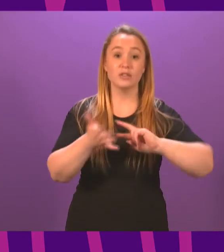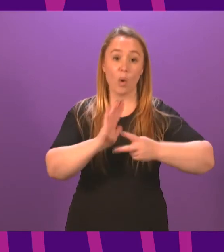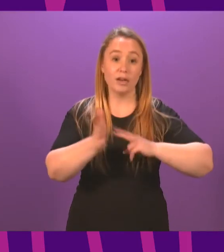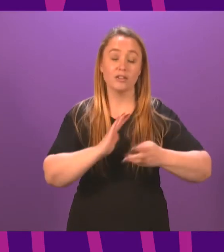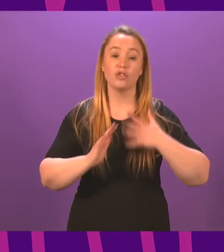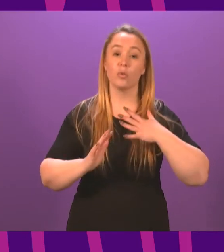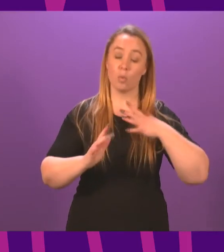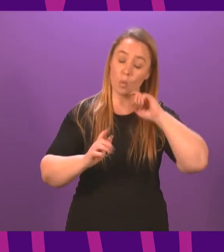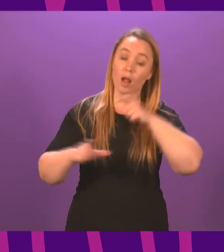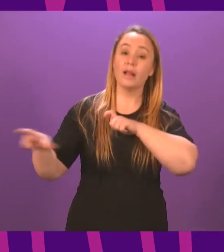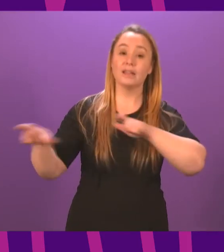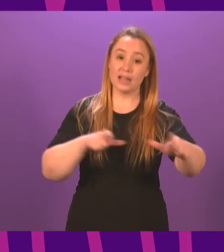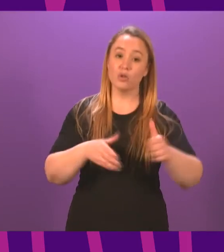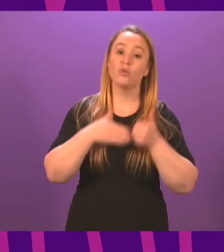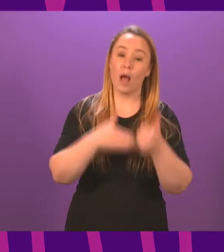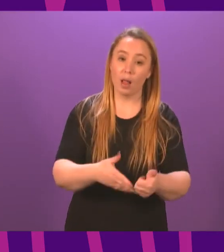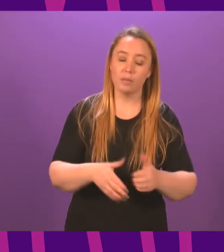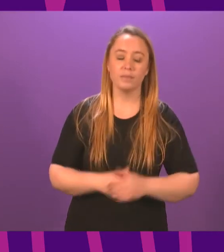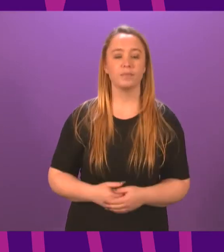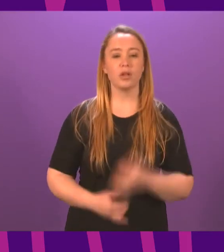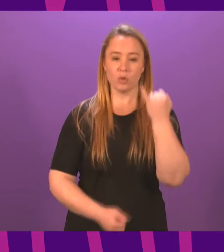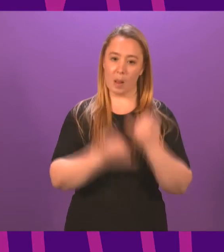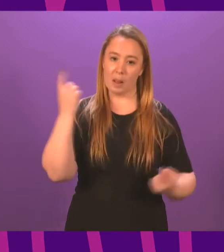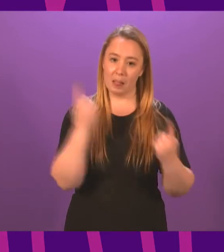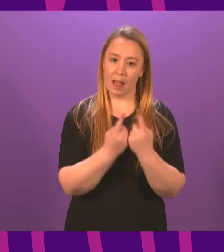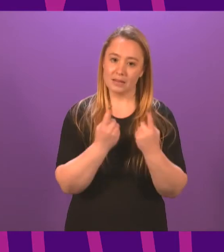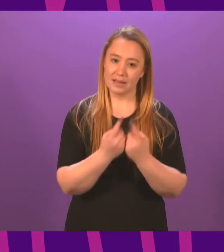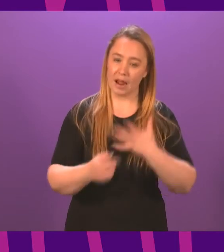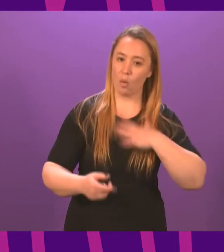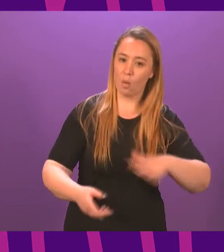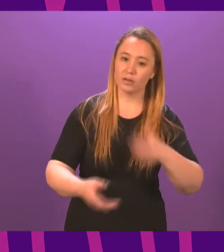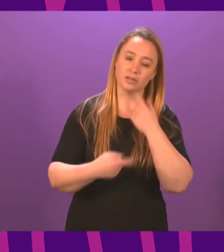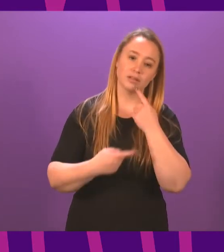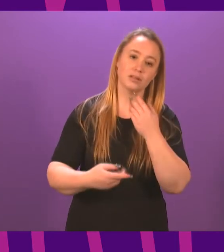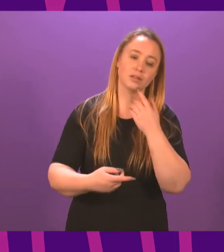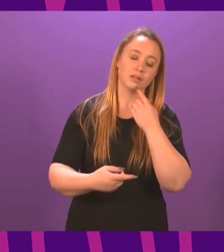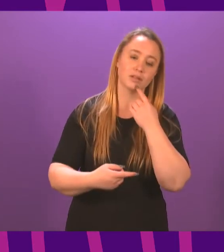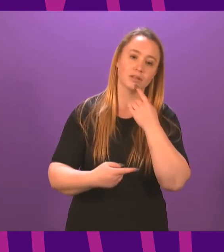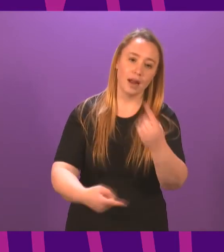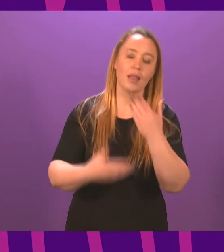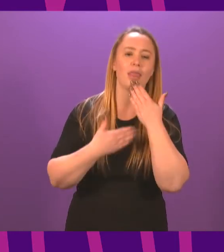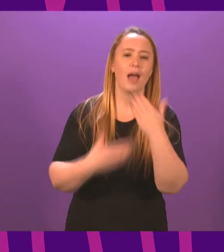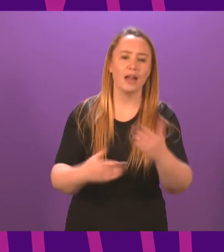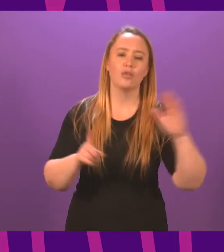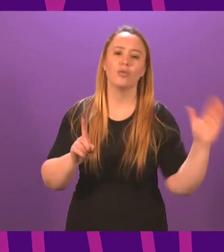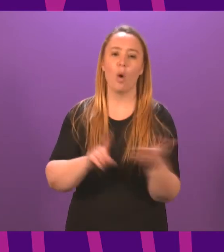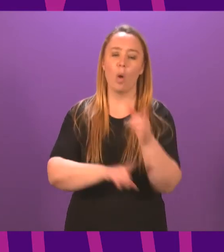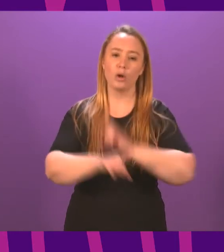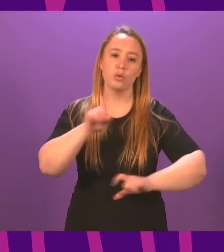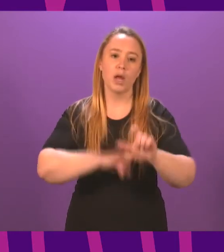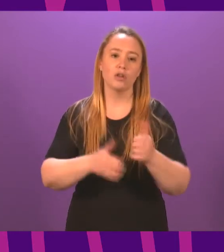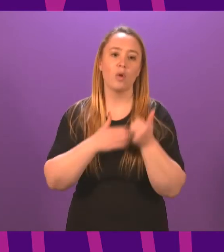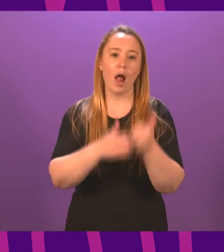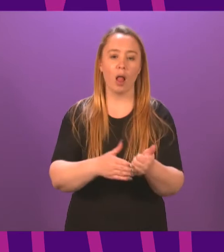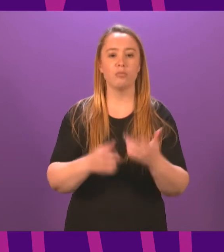weeks. Presiding Officer, I want to close by thanking all those who have helped support communities across Renfrewshire South over the past 8 months and who